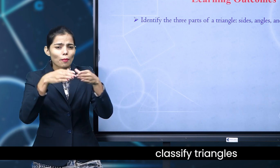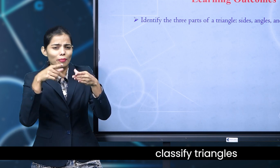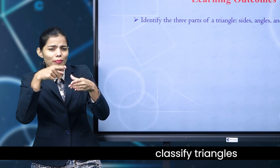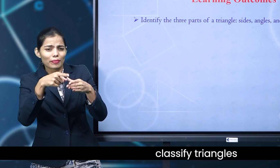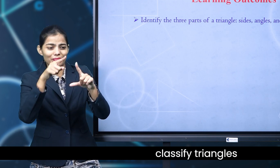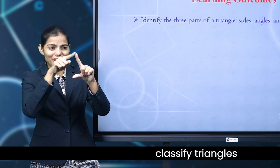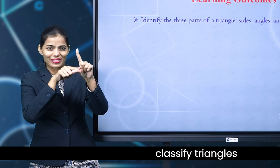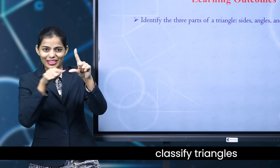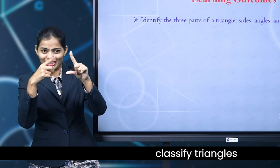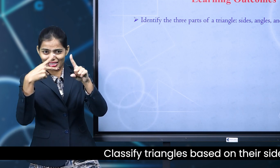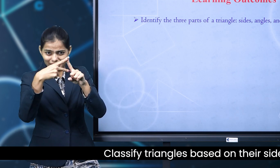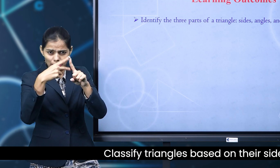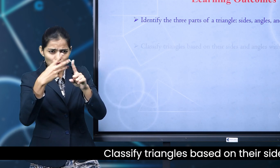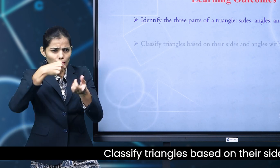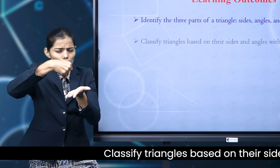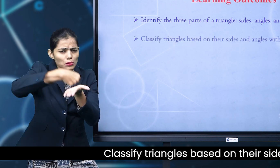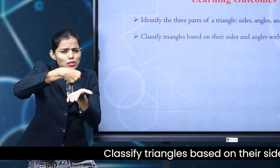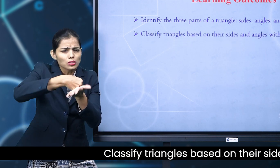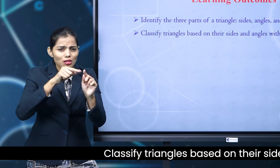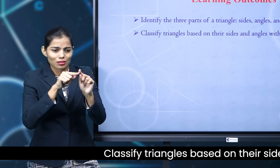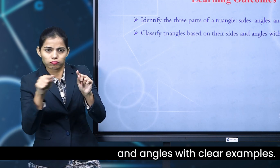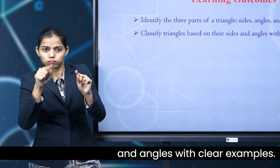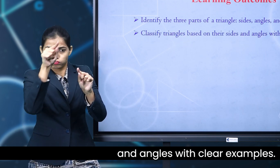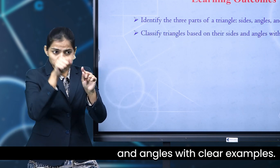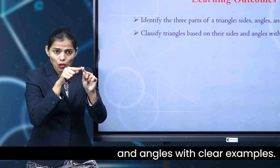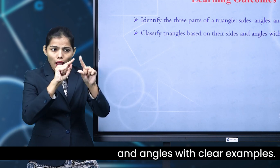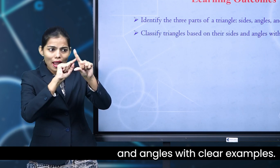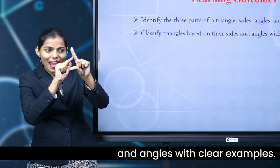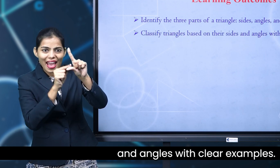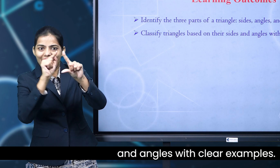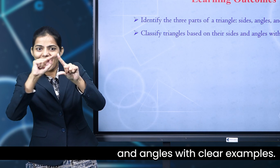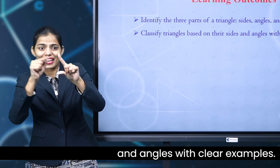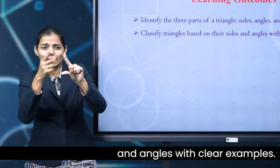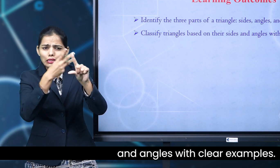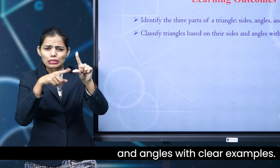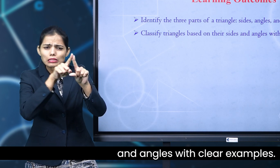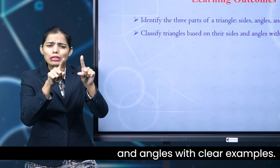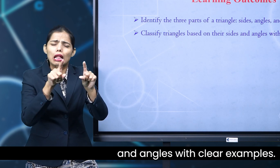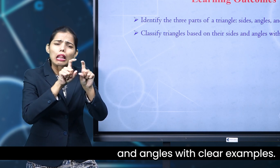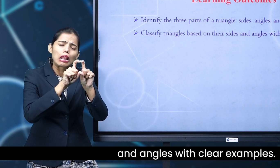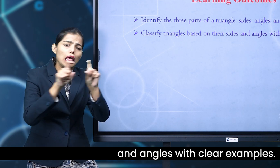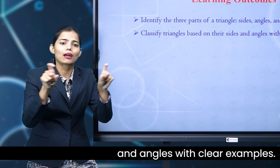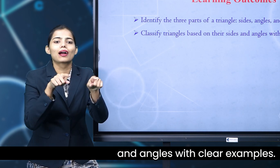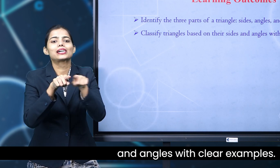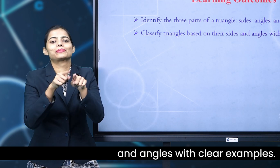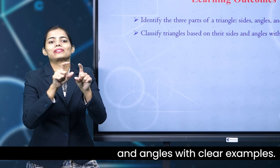Classify triangles based on their sides and angles with clear examples.